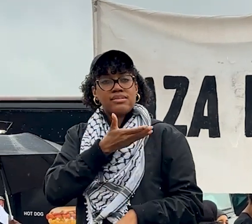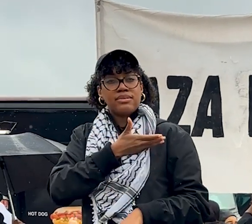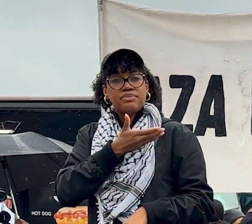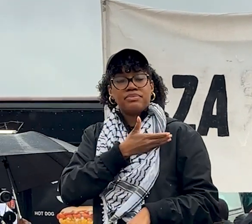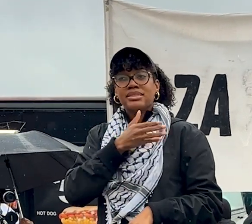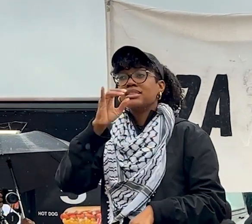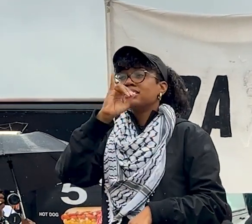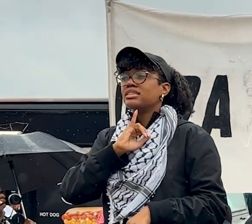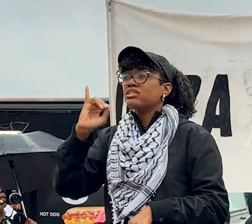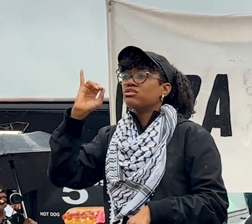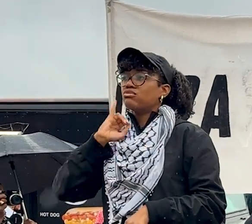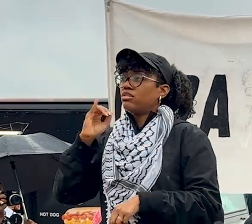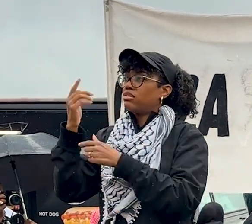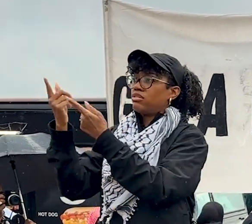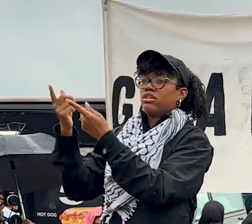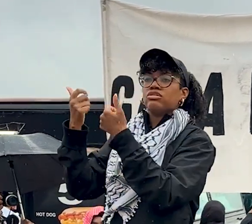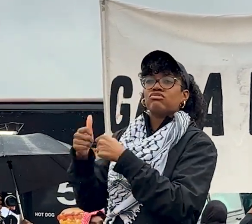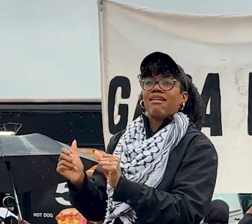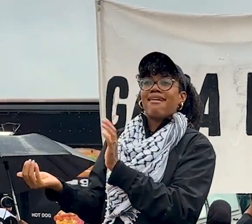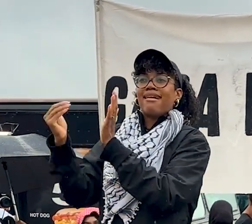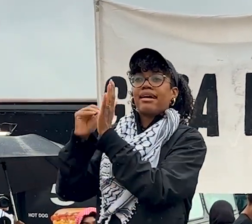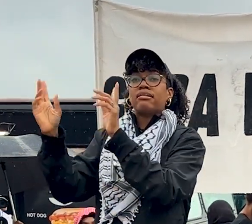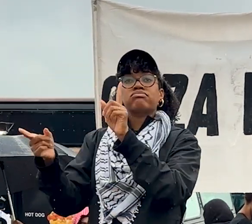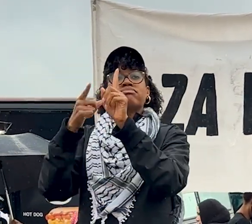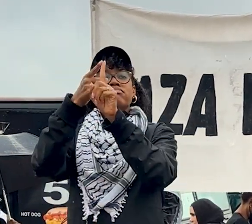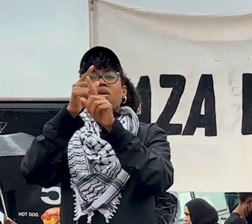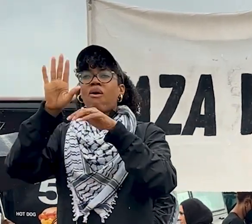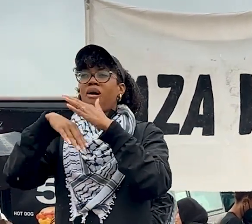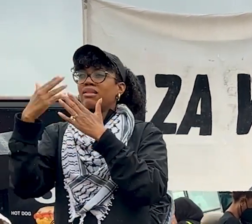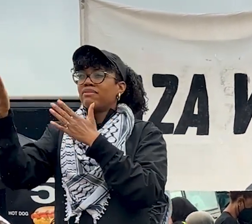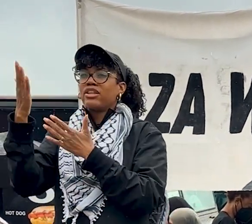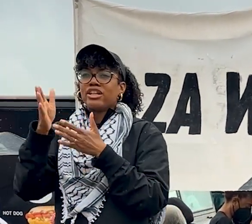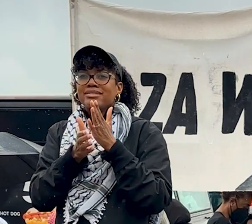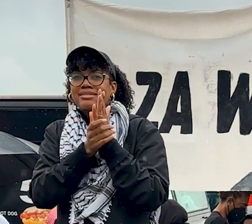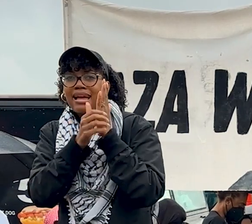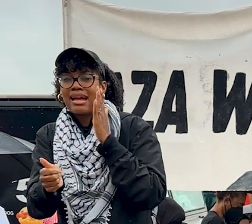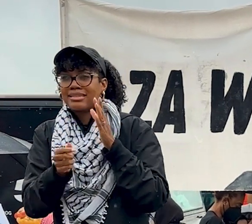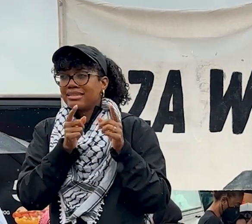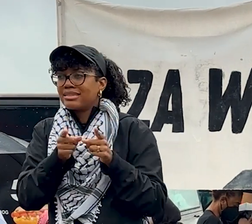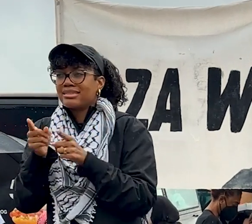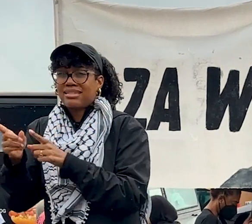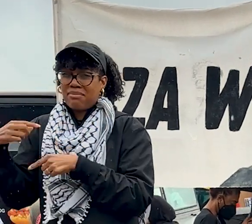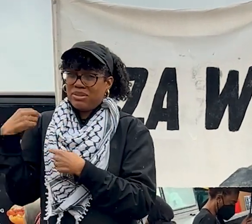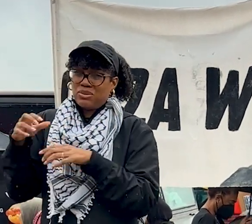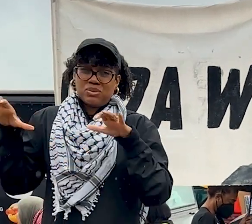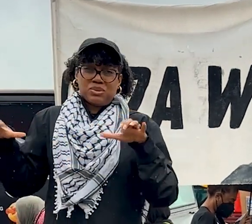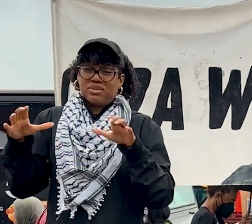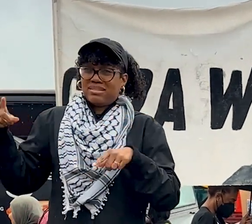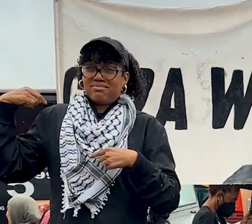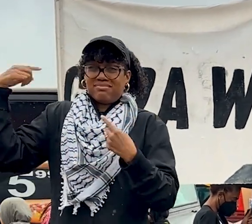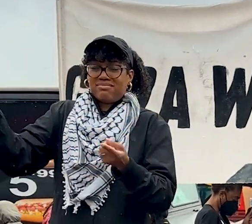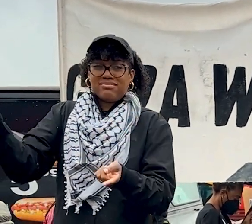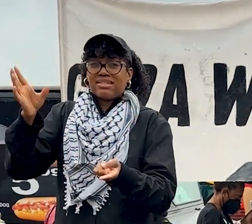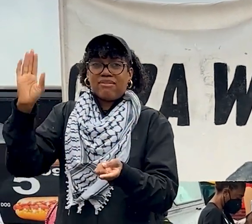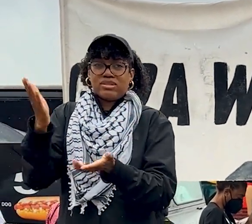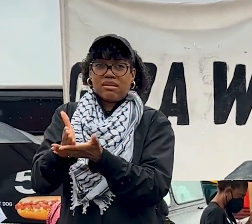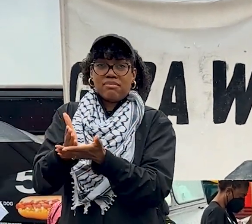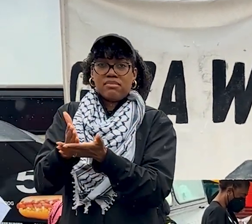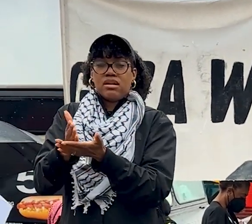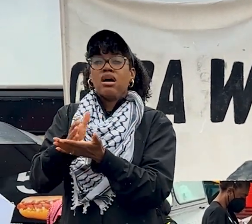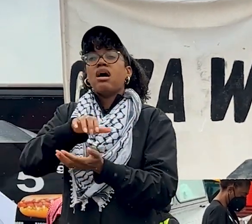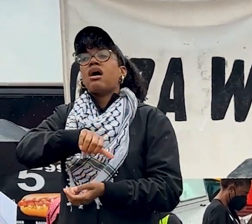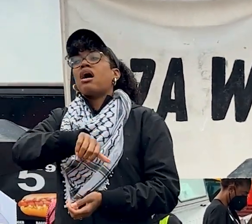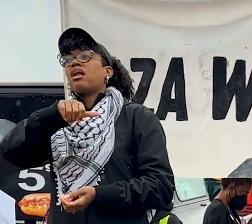Israel resorted again to the tactics that it had never abandoned. Another collective